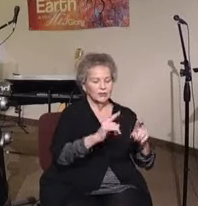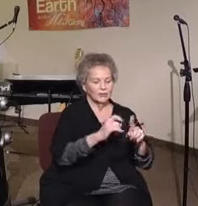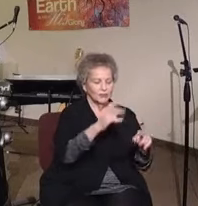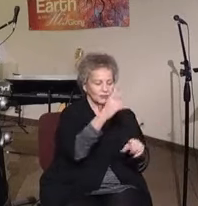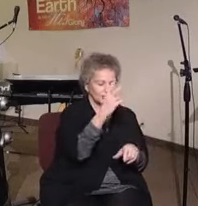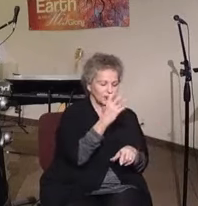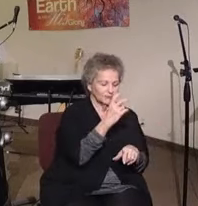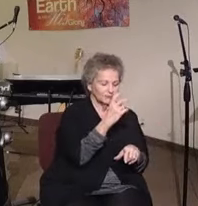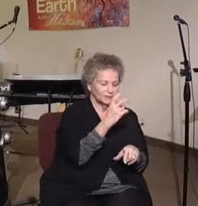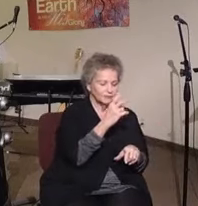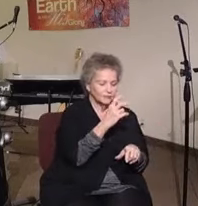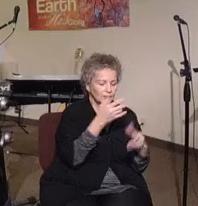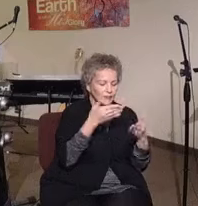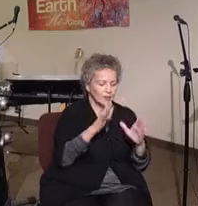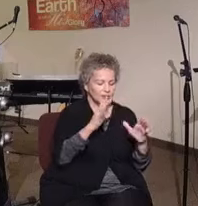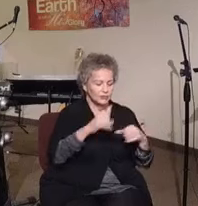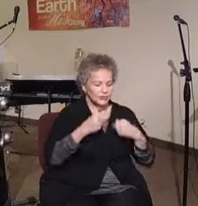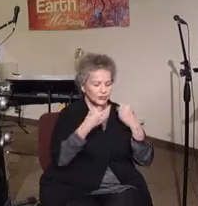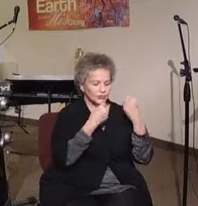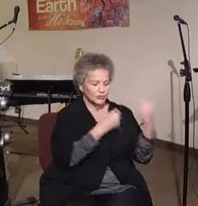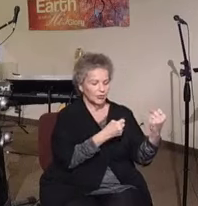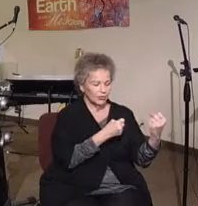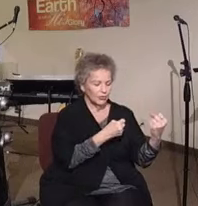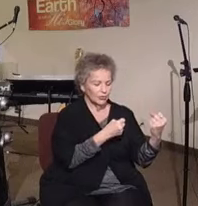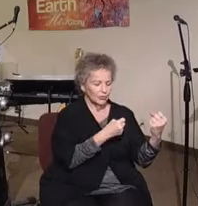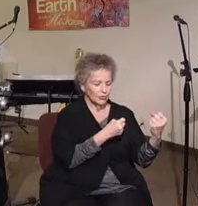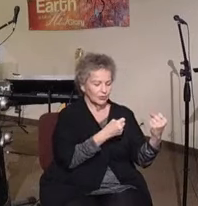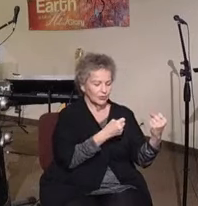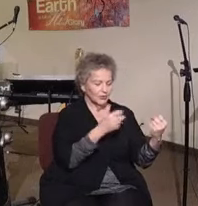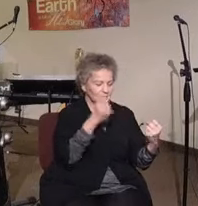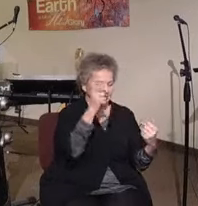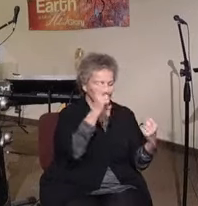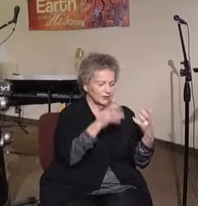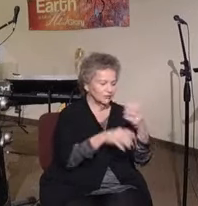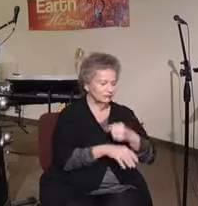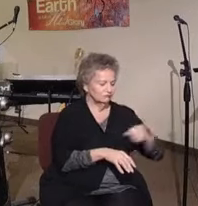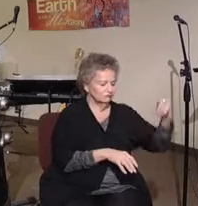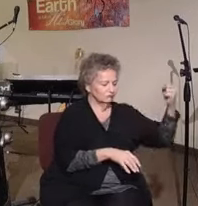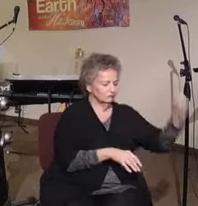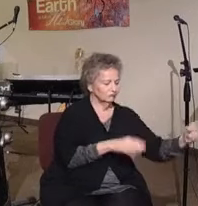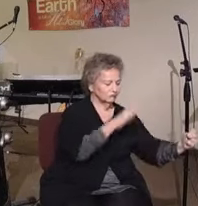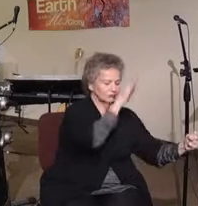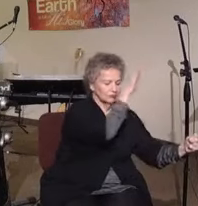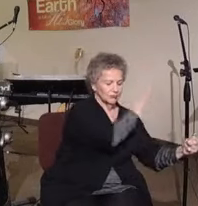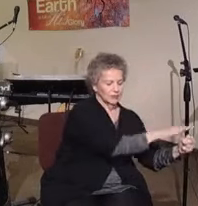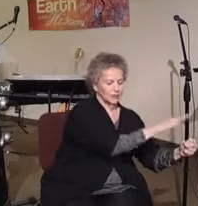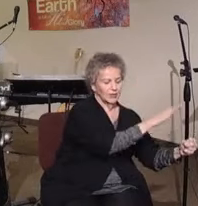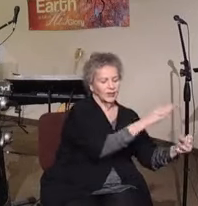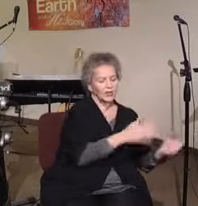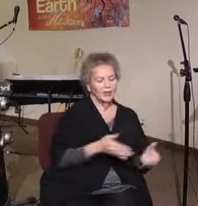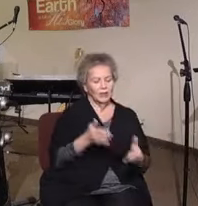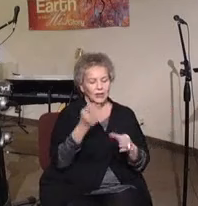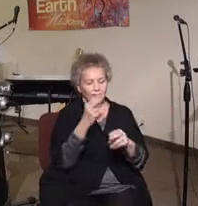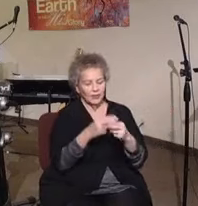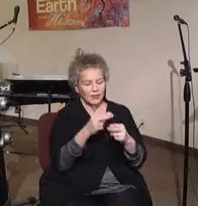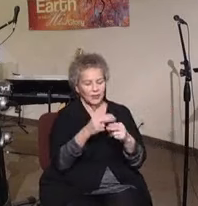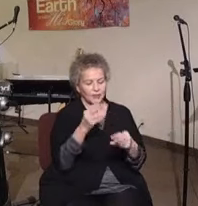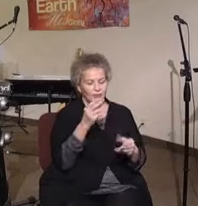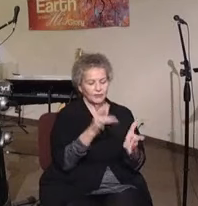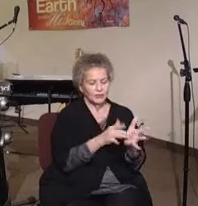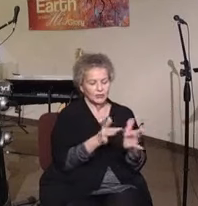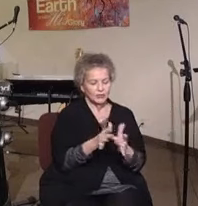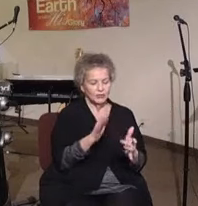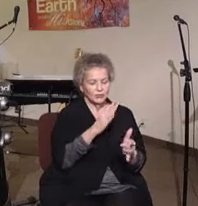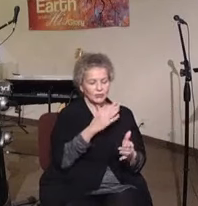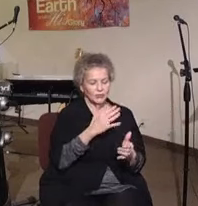place. Which is away from us. In the name of Jesus, we plead the blood. In the name of Jesus, we ask